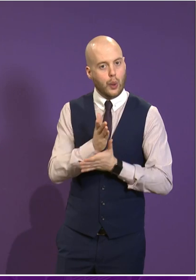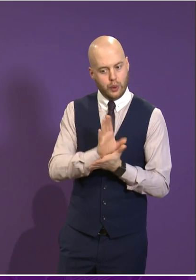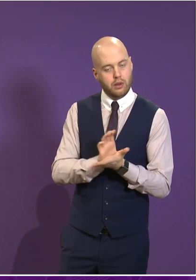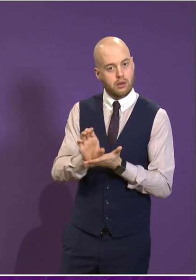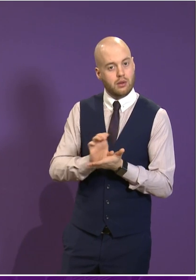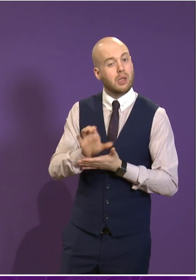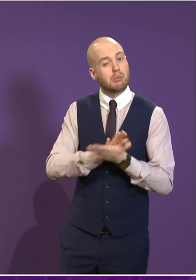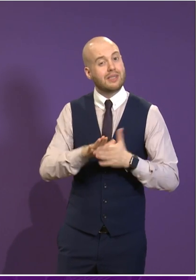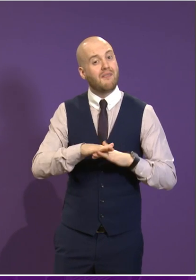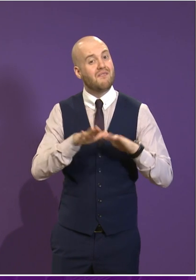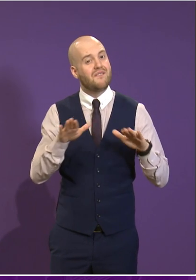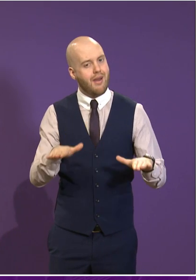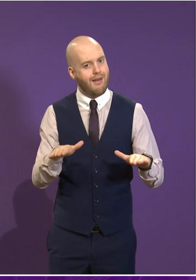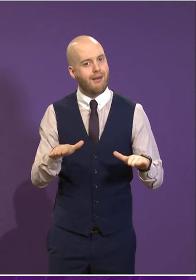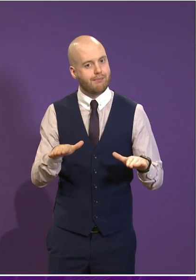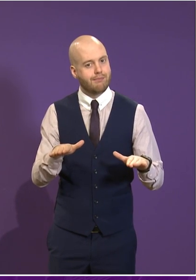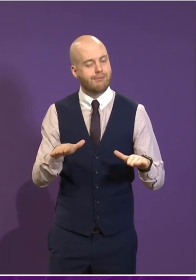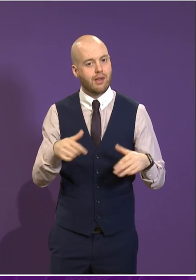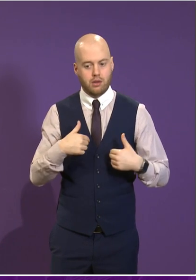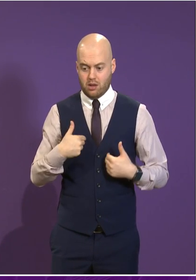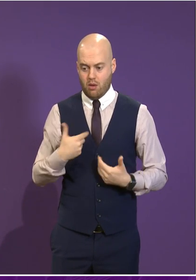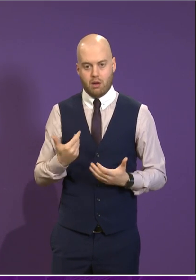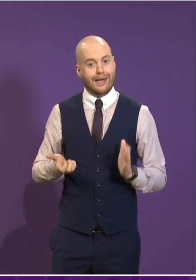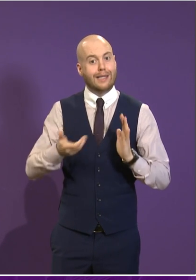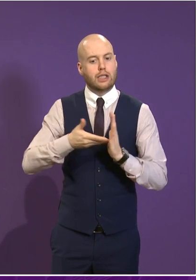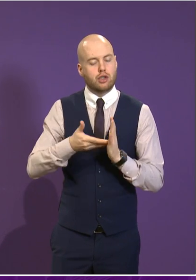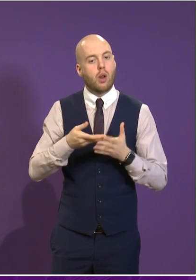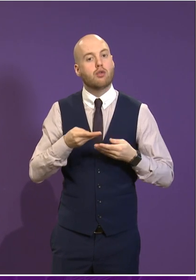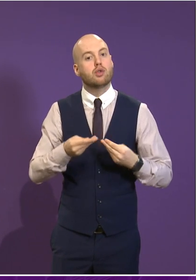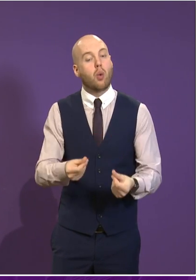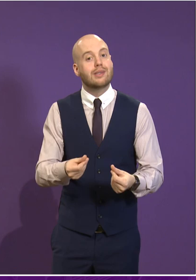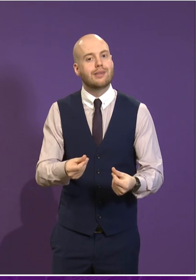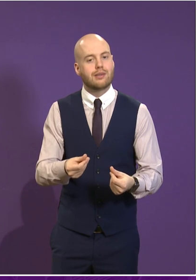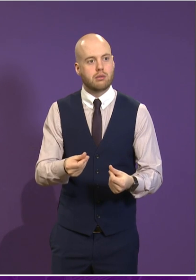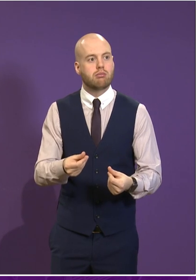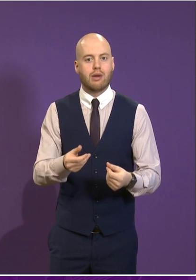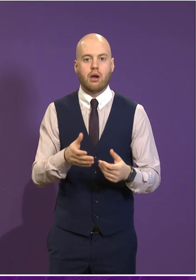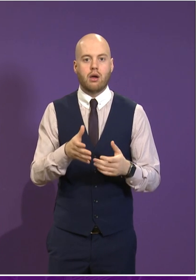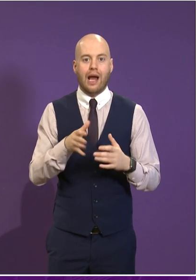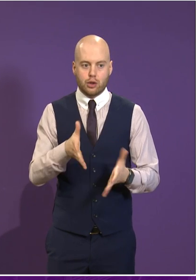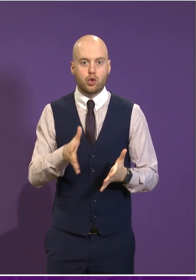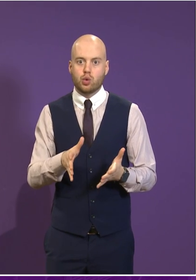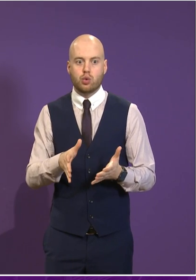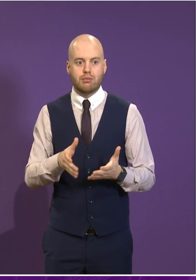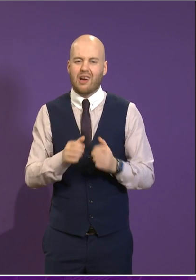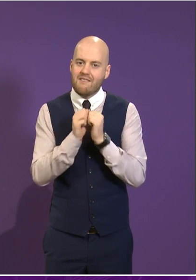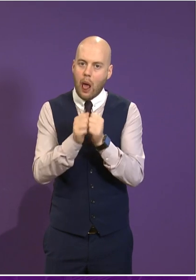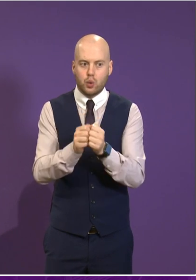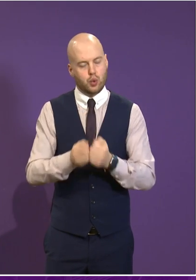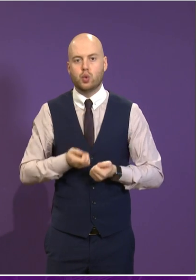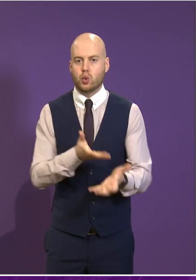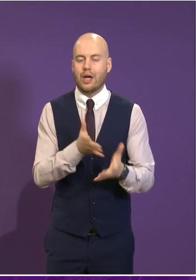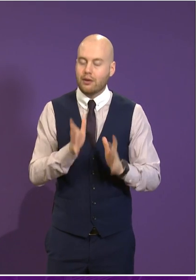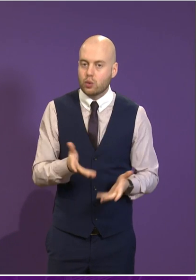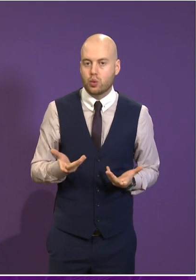core resources, so that the additional resources we have in terms of equality budgets, that actually adds value. So I